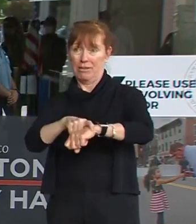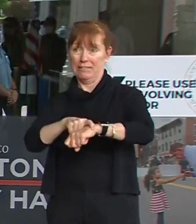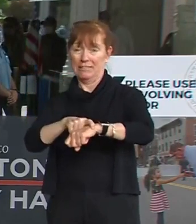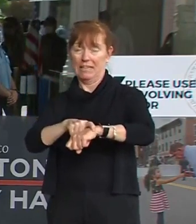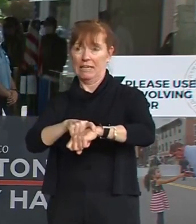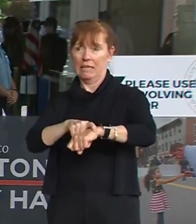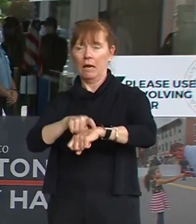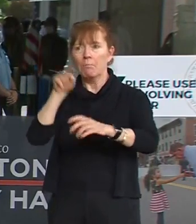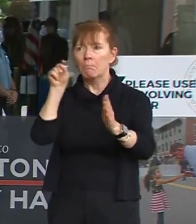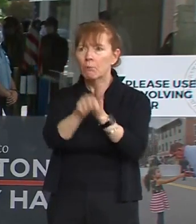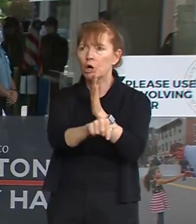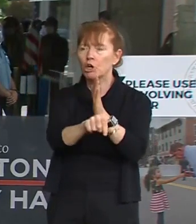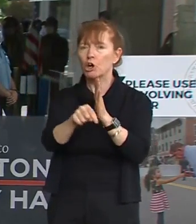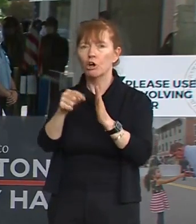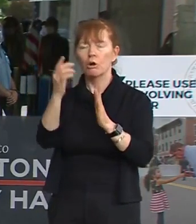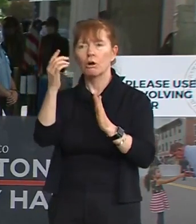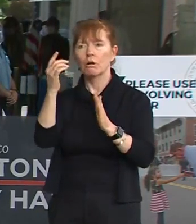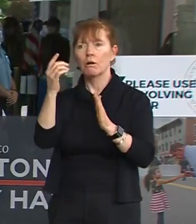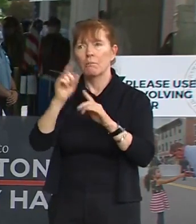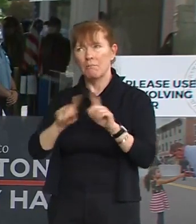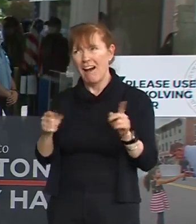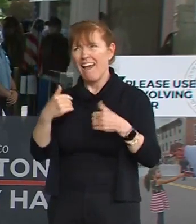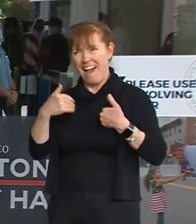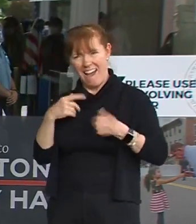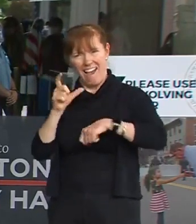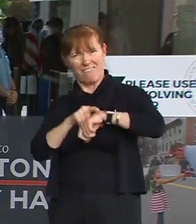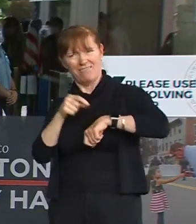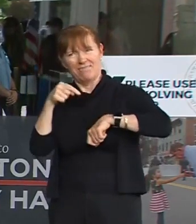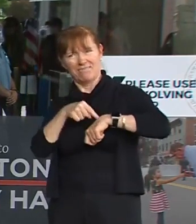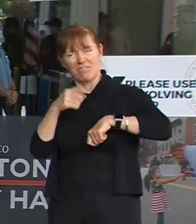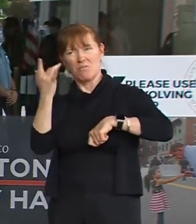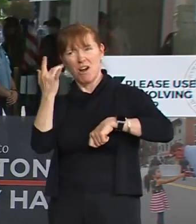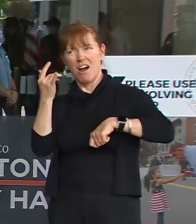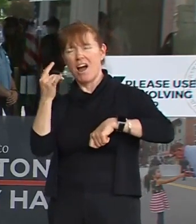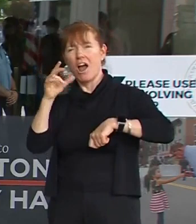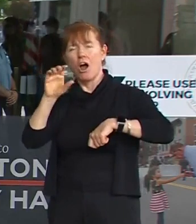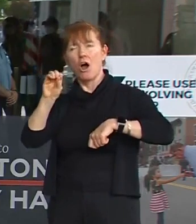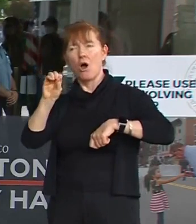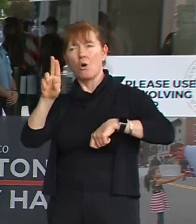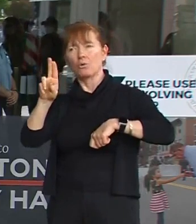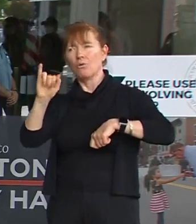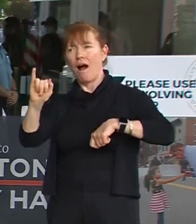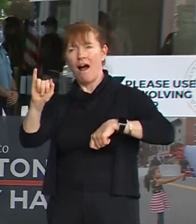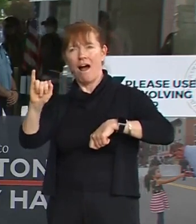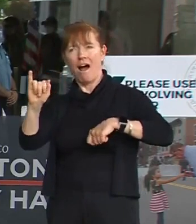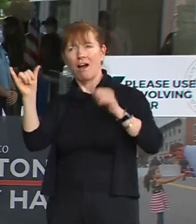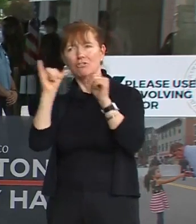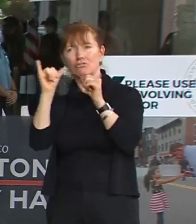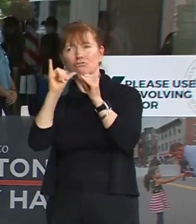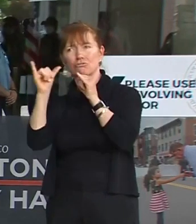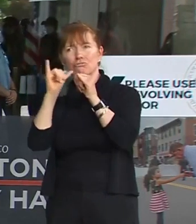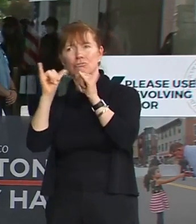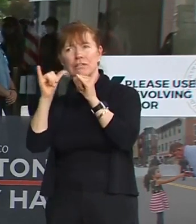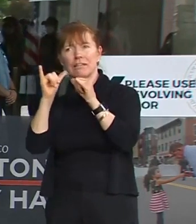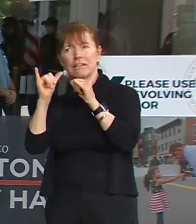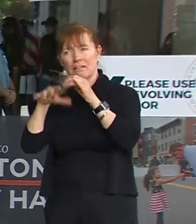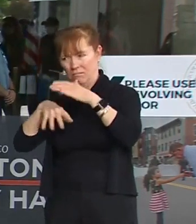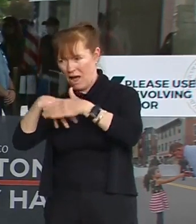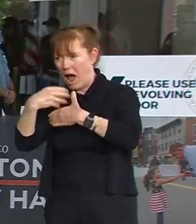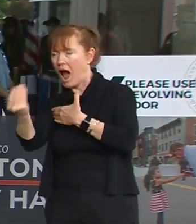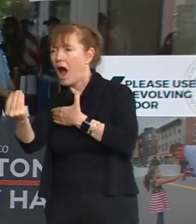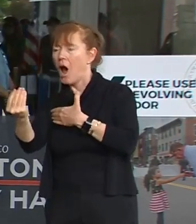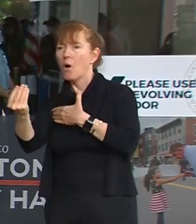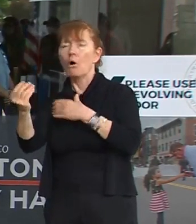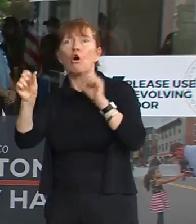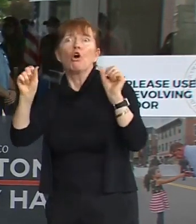offense, committed a murder, allegedly, whilst on electronic bracelet. And he's let out because he